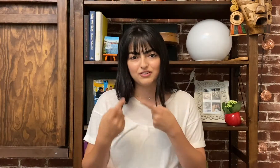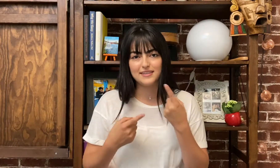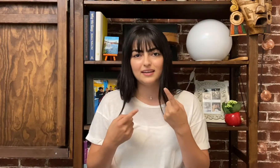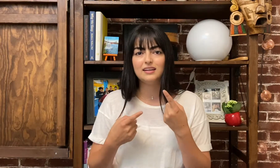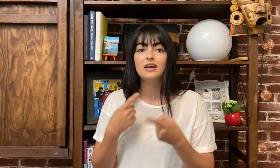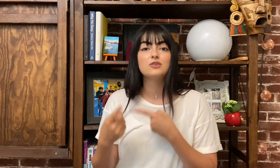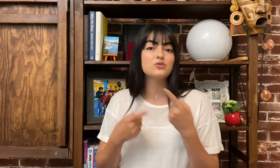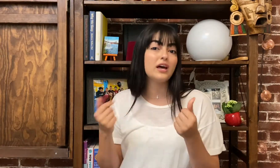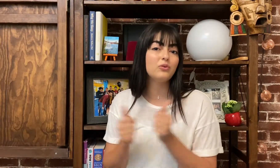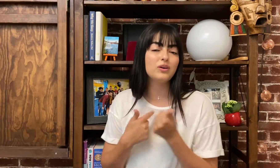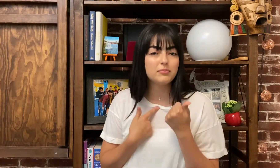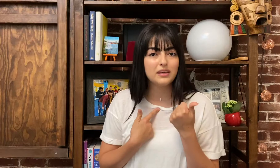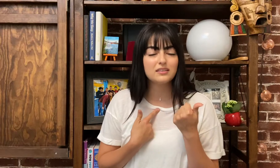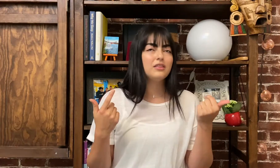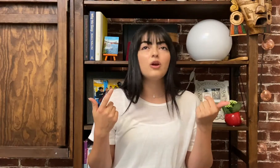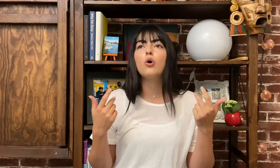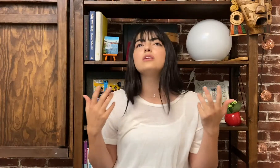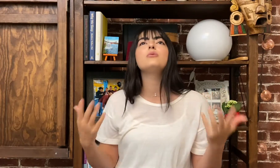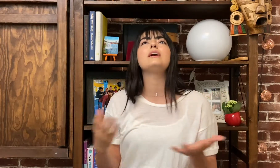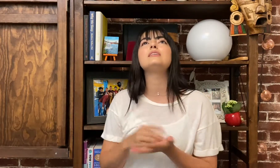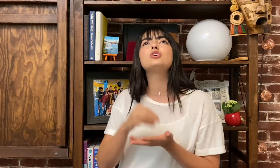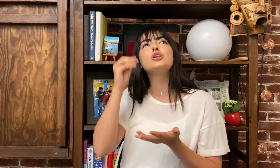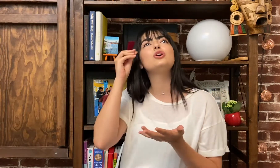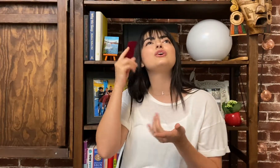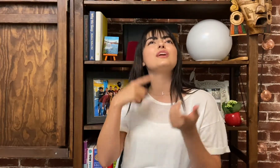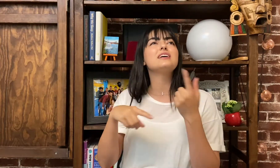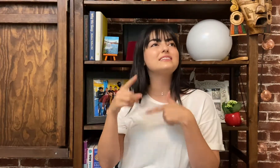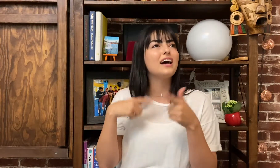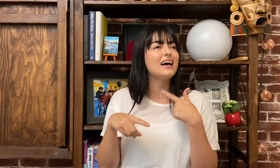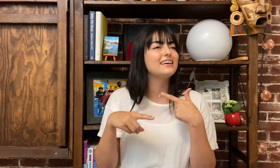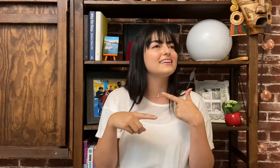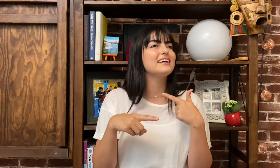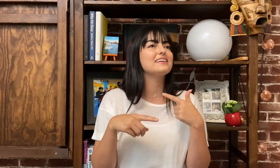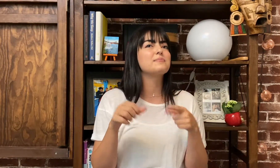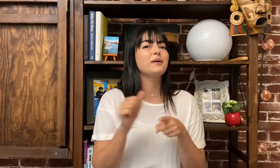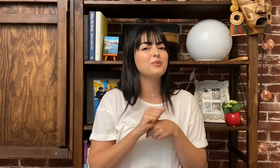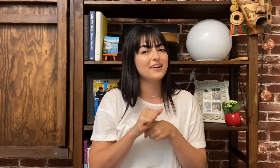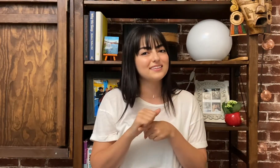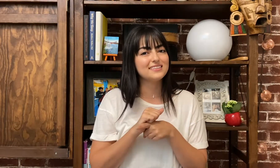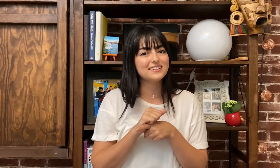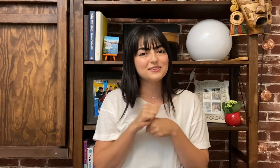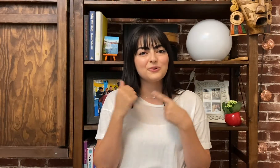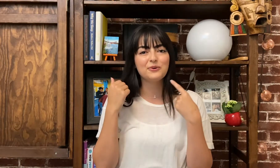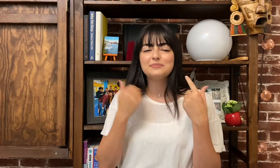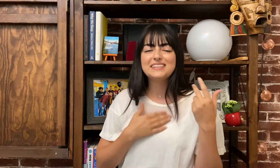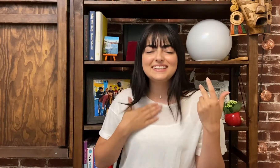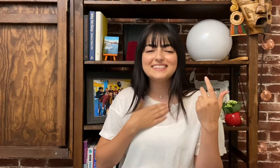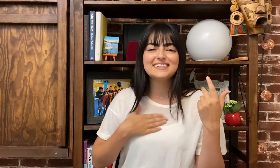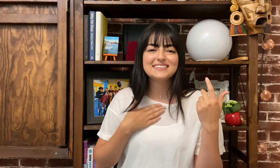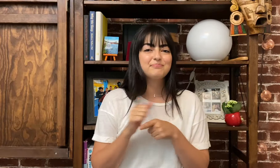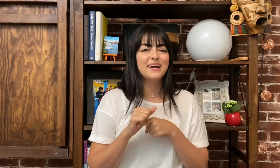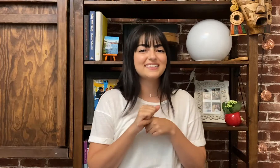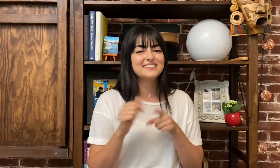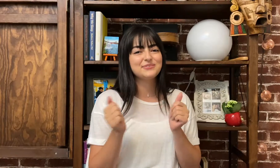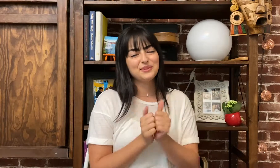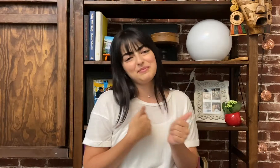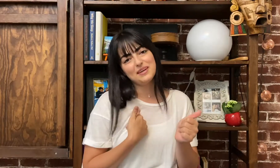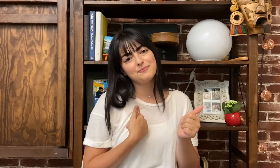sign, so sign with me. The only way to learn a sign is by practicing, so please practice with me.